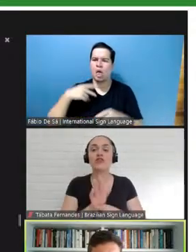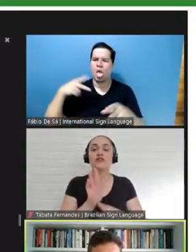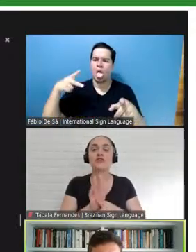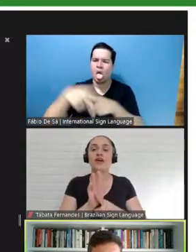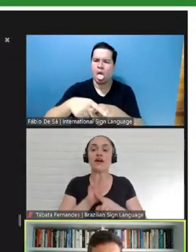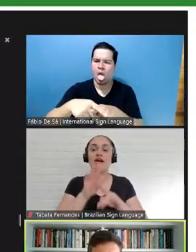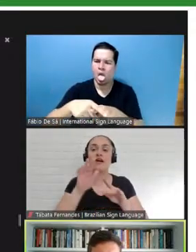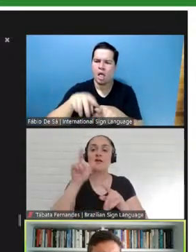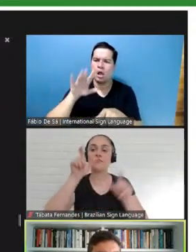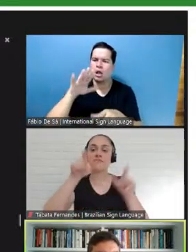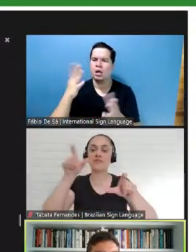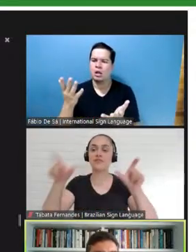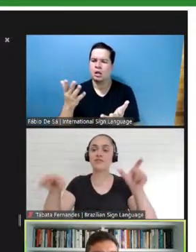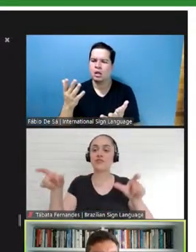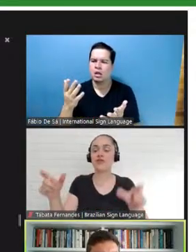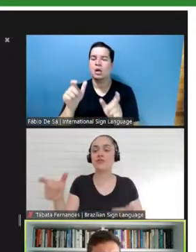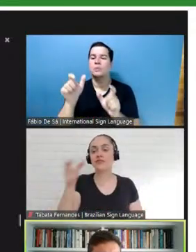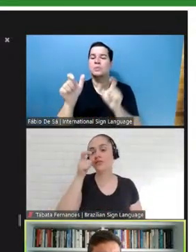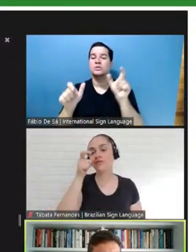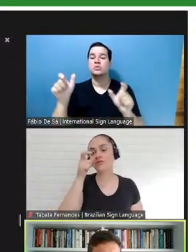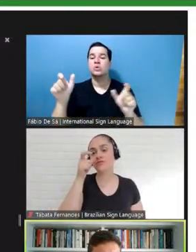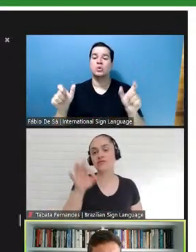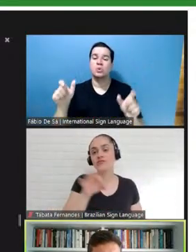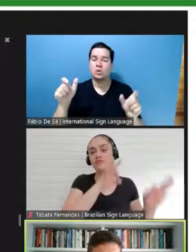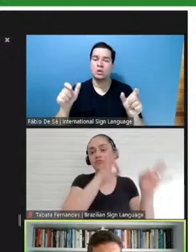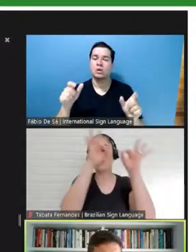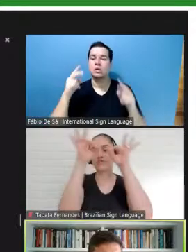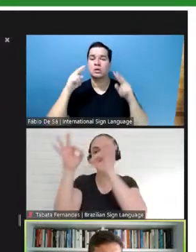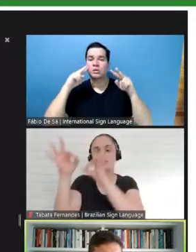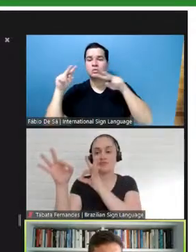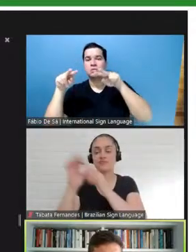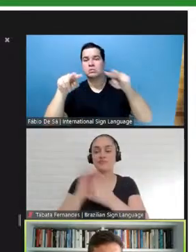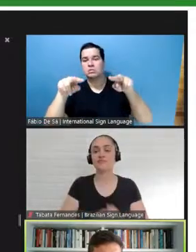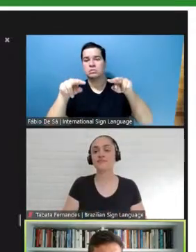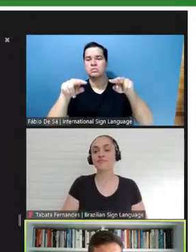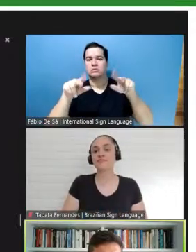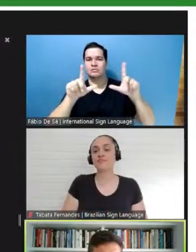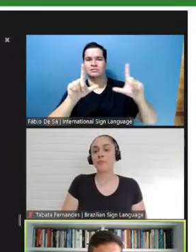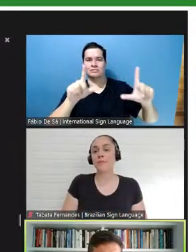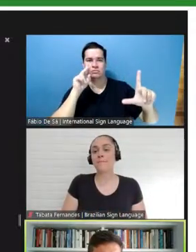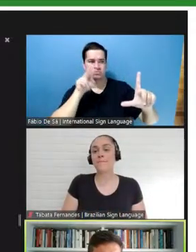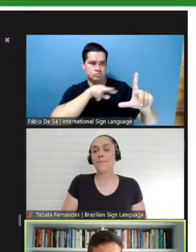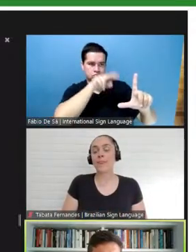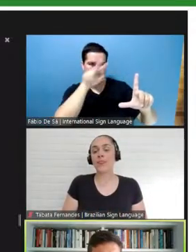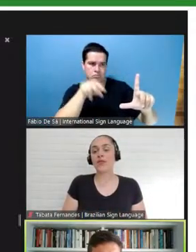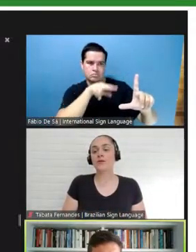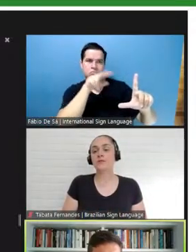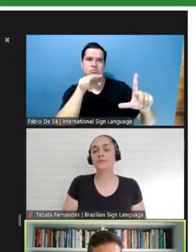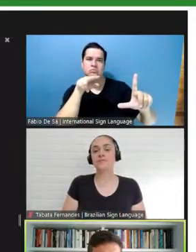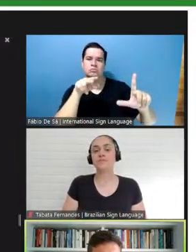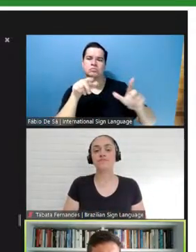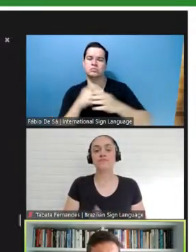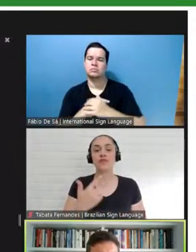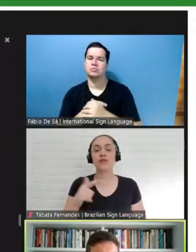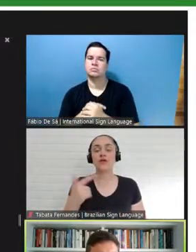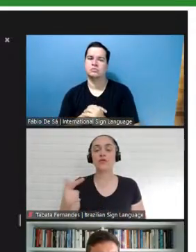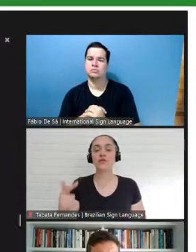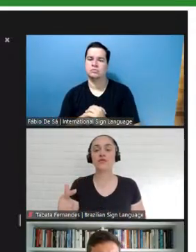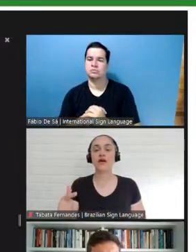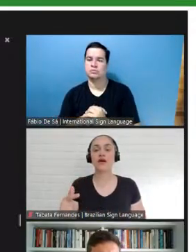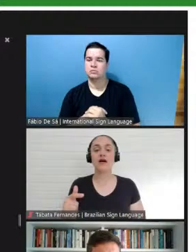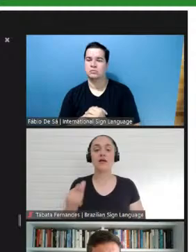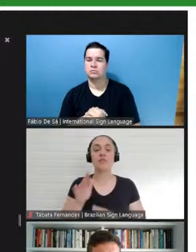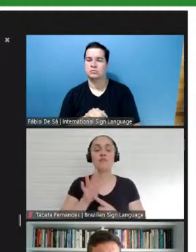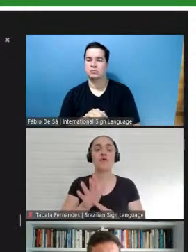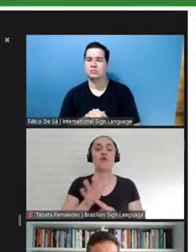of reading the slides, I think it is not on the presentation mode. Could you please